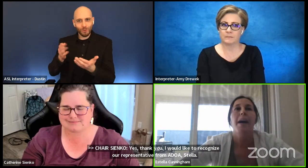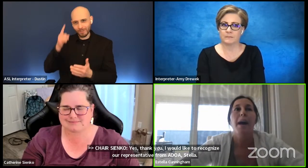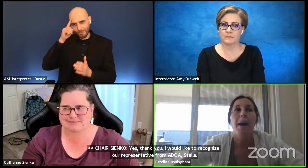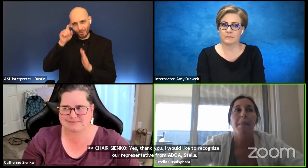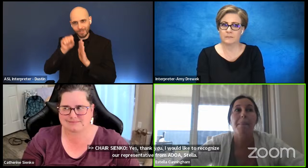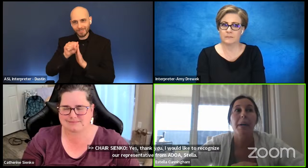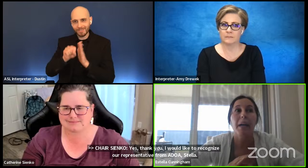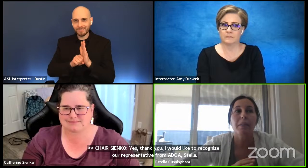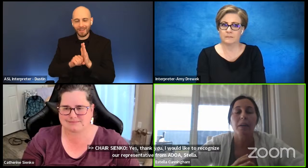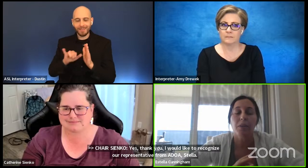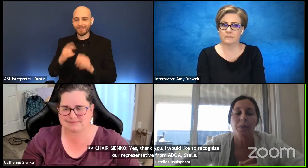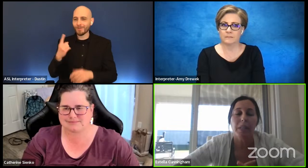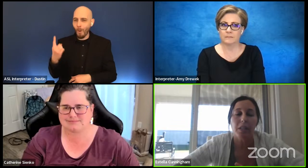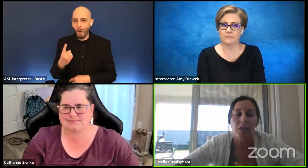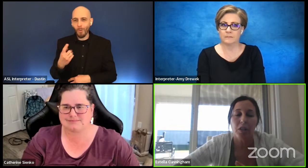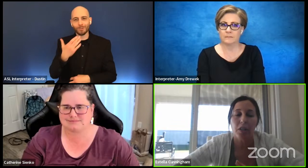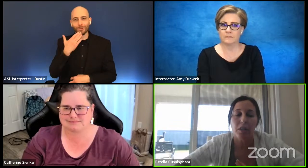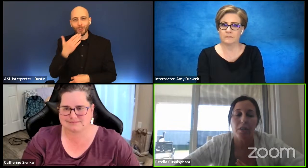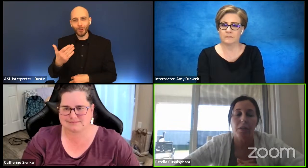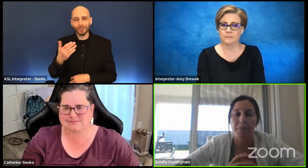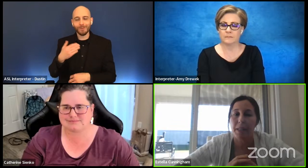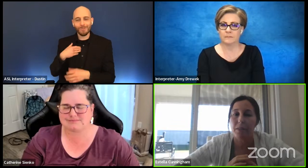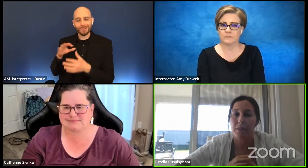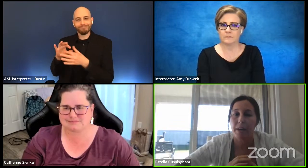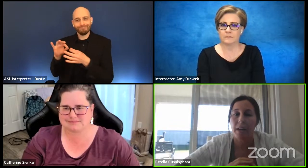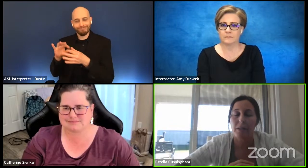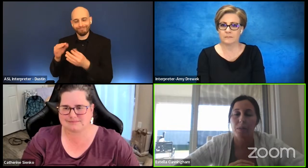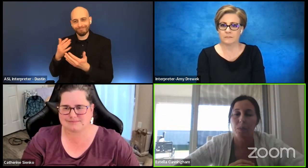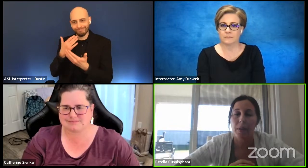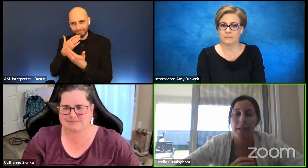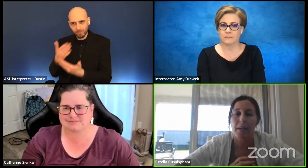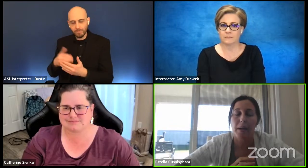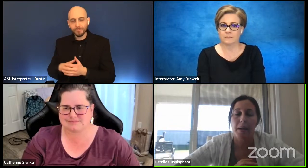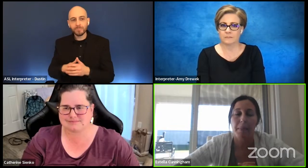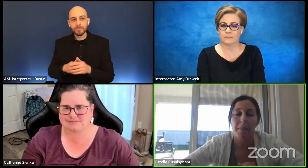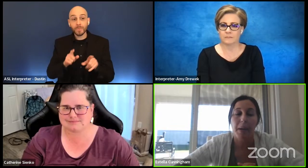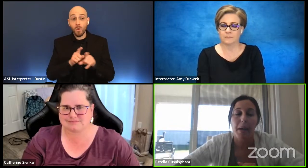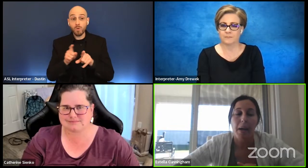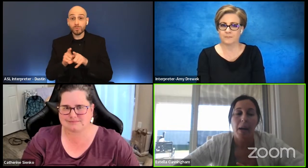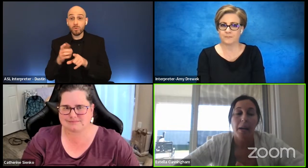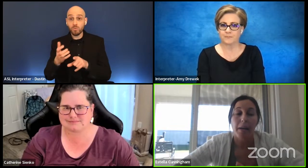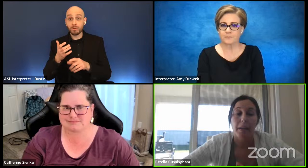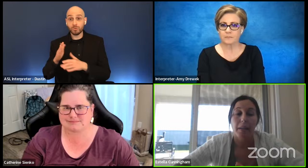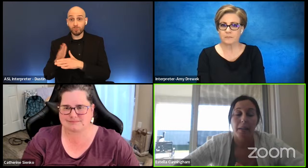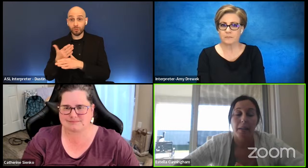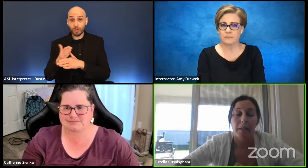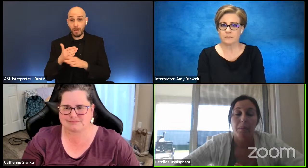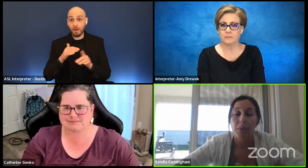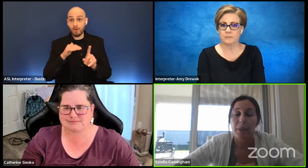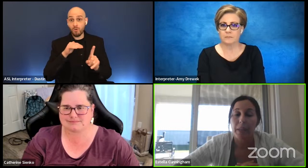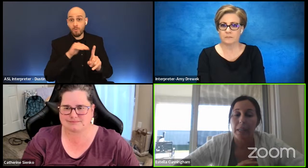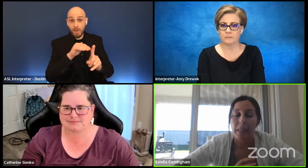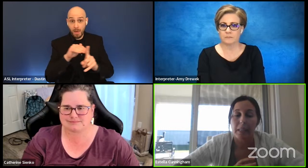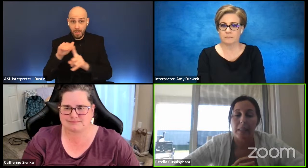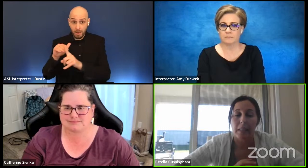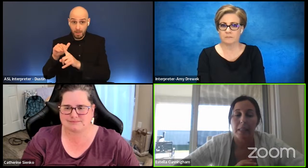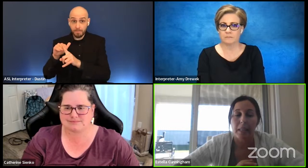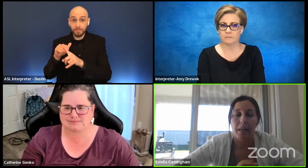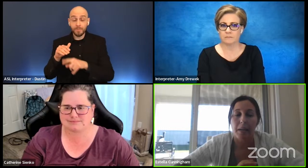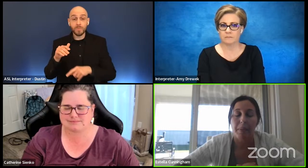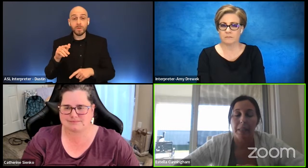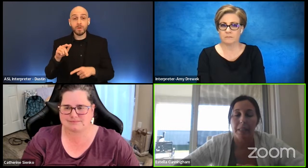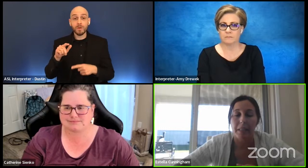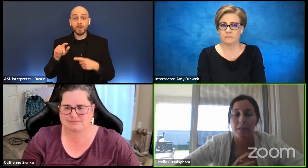thing. But I also wanted to share just a reminder that when an employee